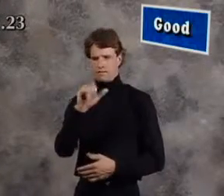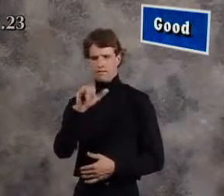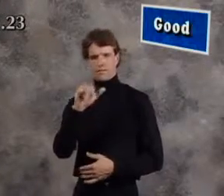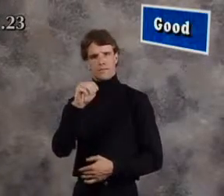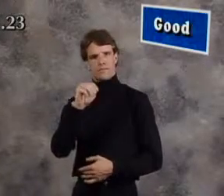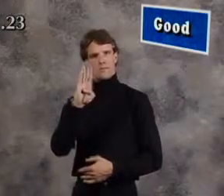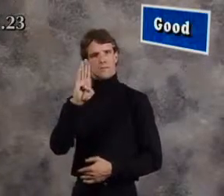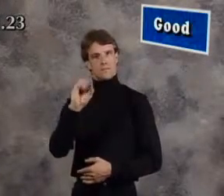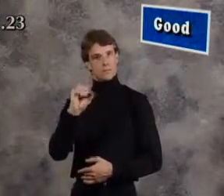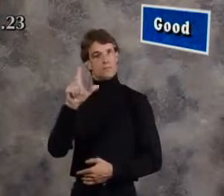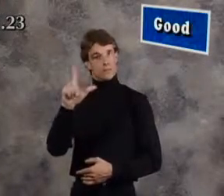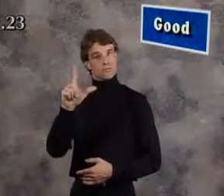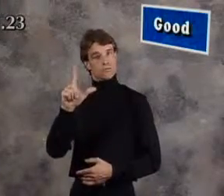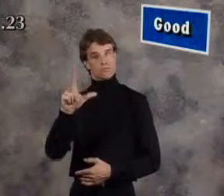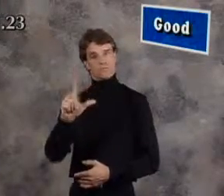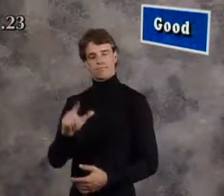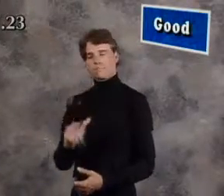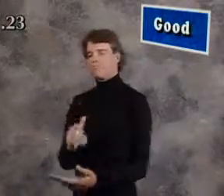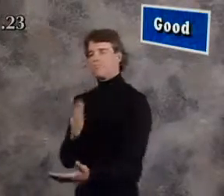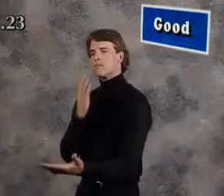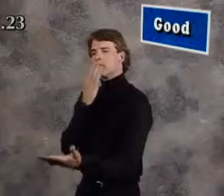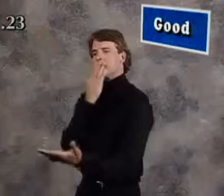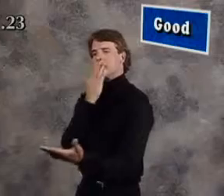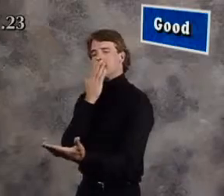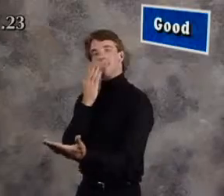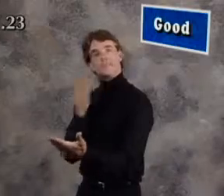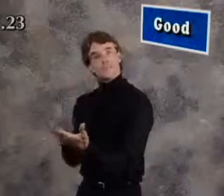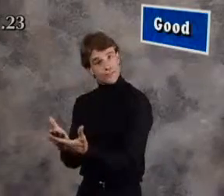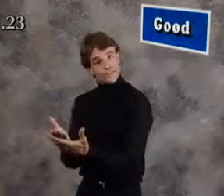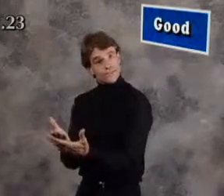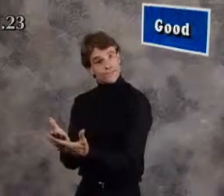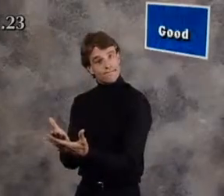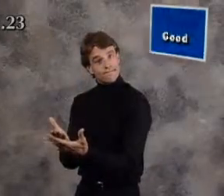This is a symbol representing the concept. Good.